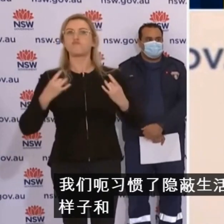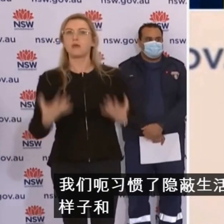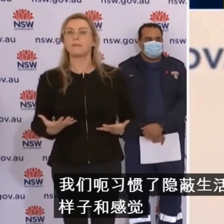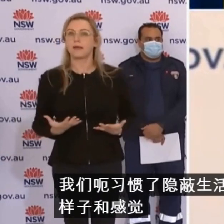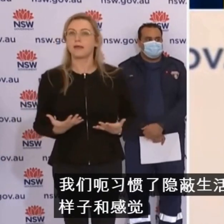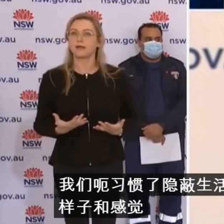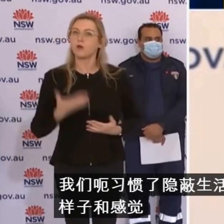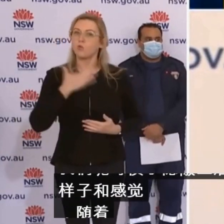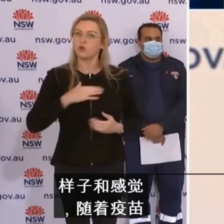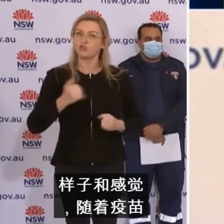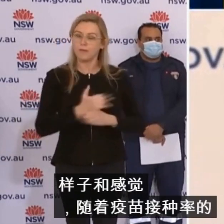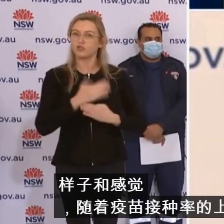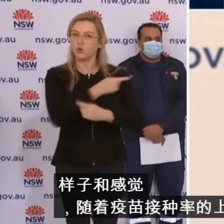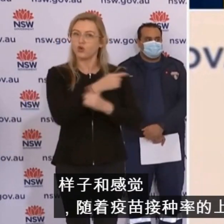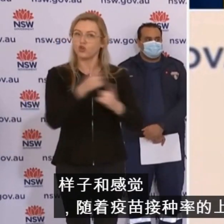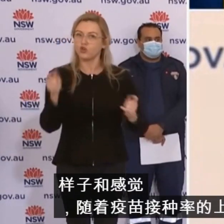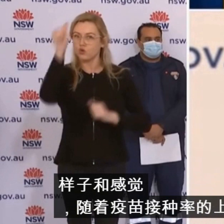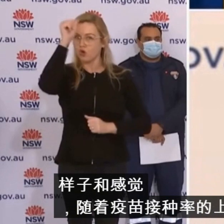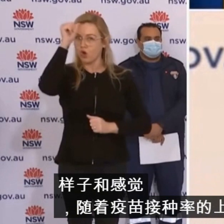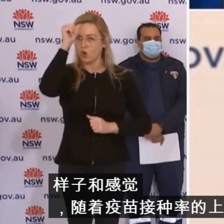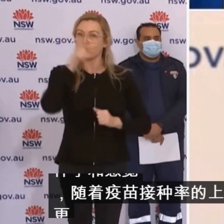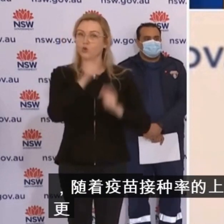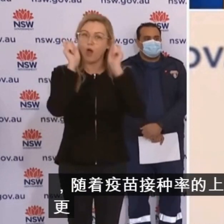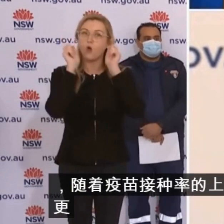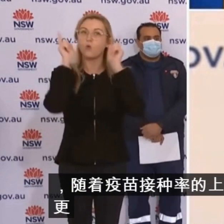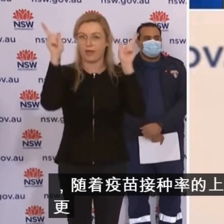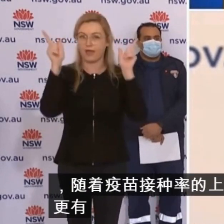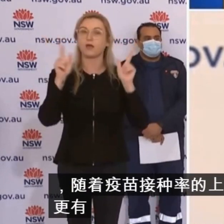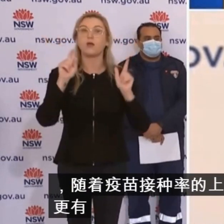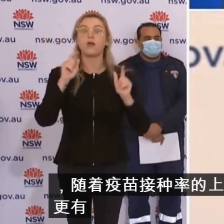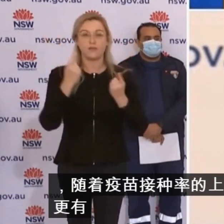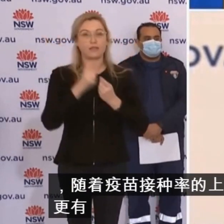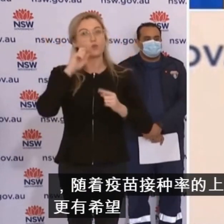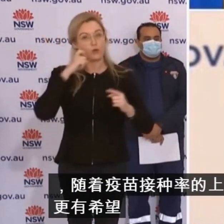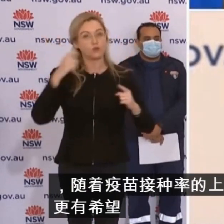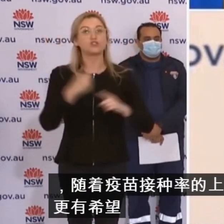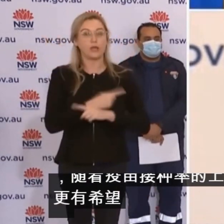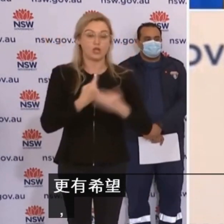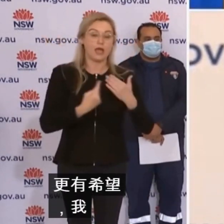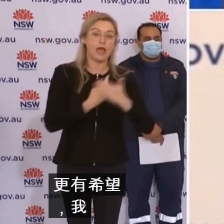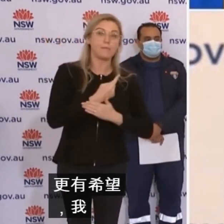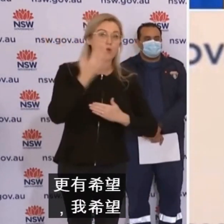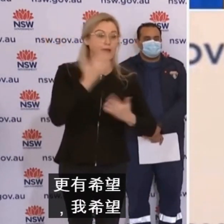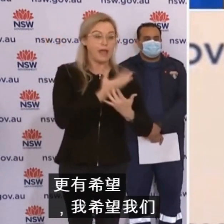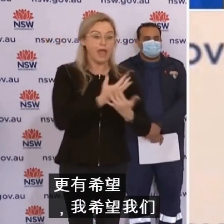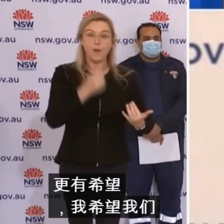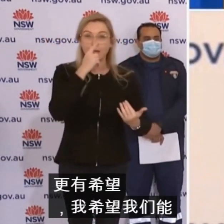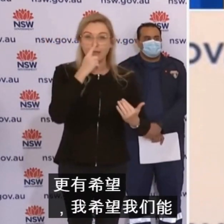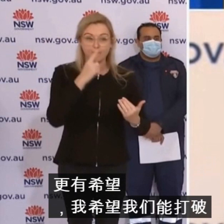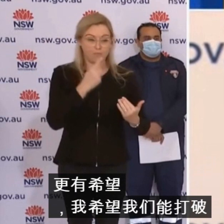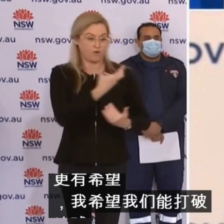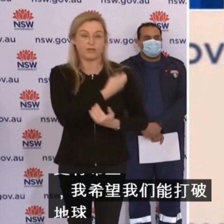and feels like, and it should feel much less scary and much more hopeful as those vaccination rates go up. And I want us to